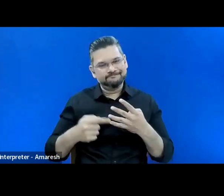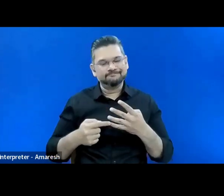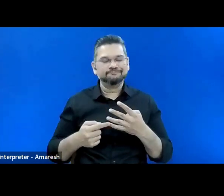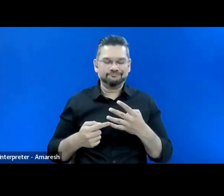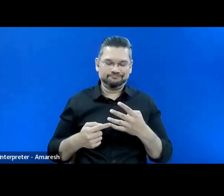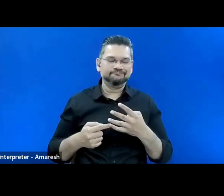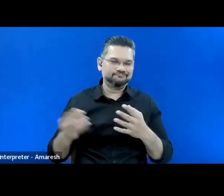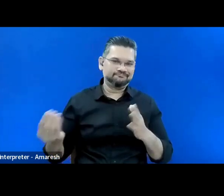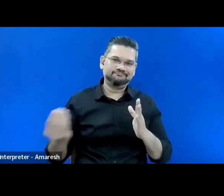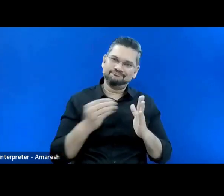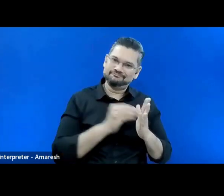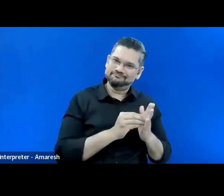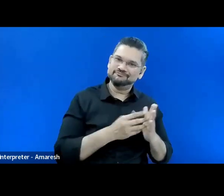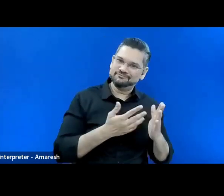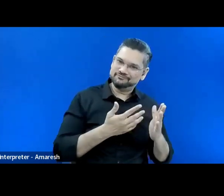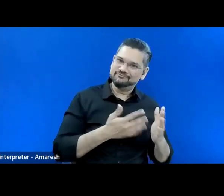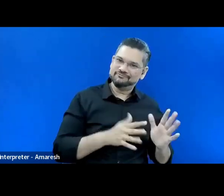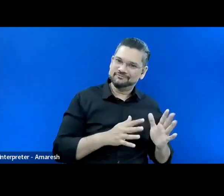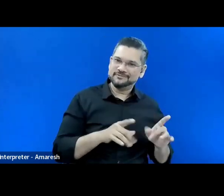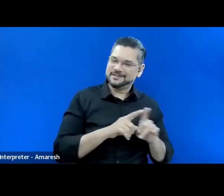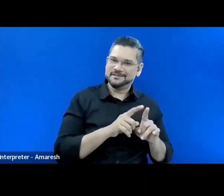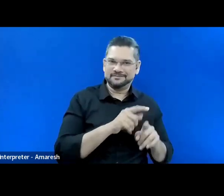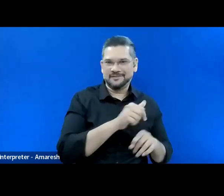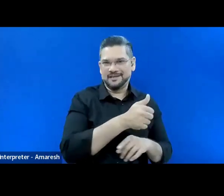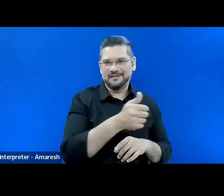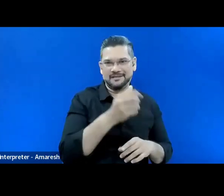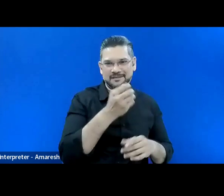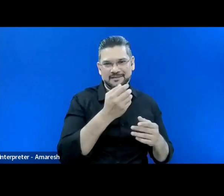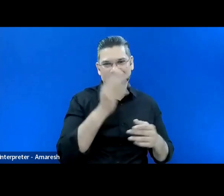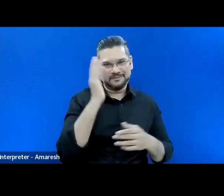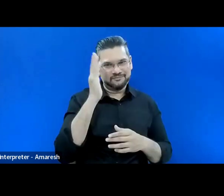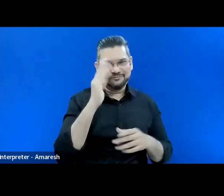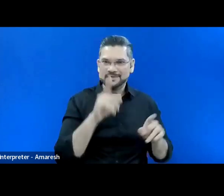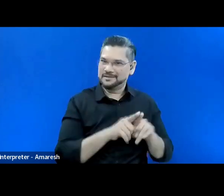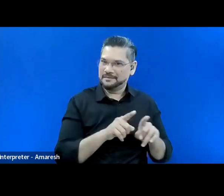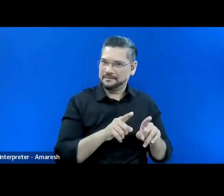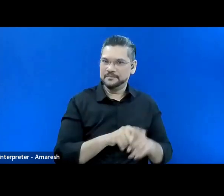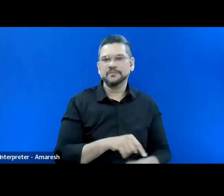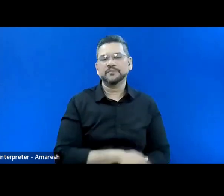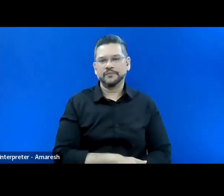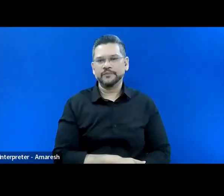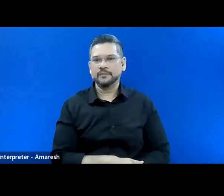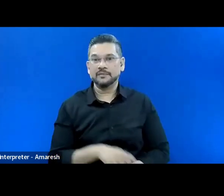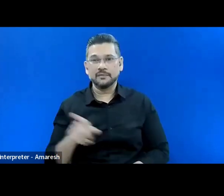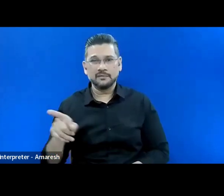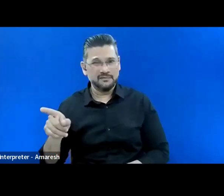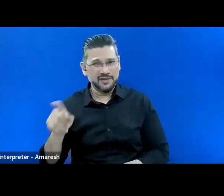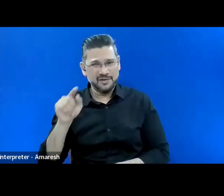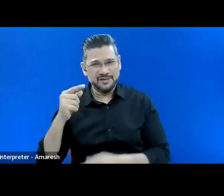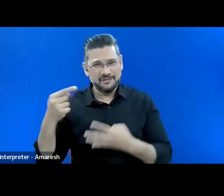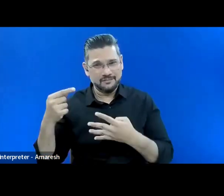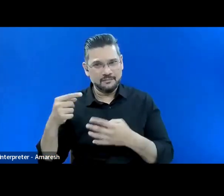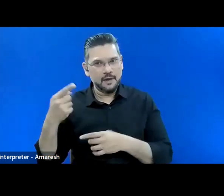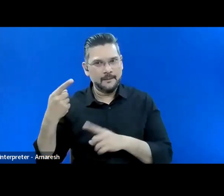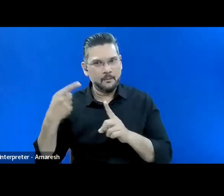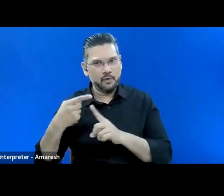again, as we did for others. And the point which you mentioned about the families, I think it's very important to raise